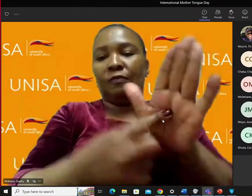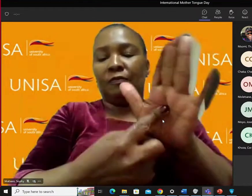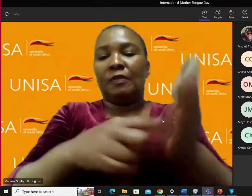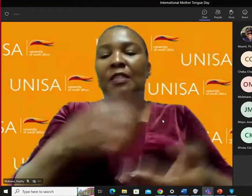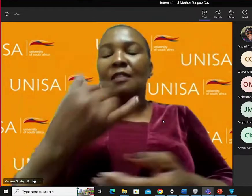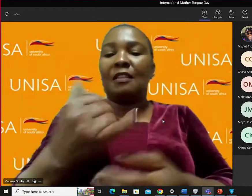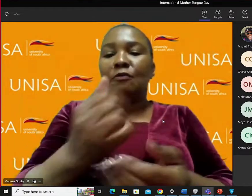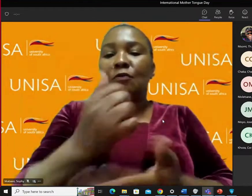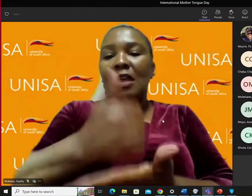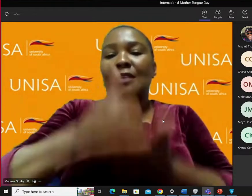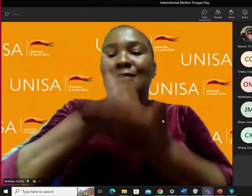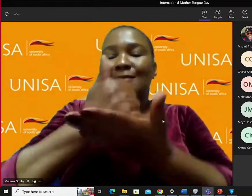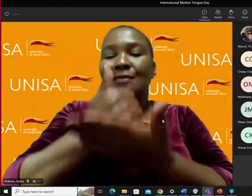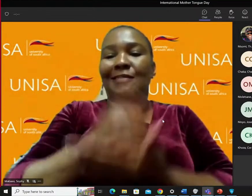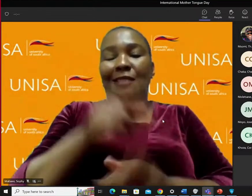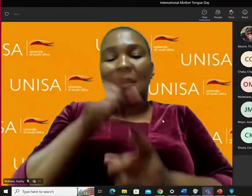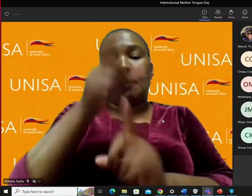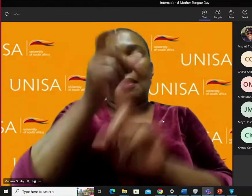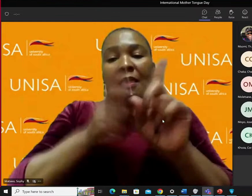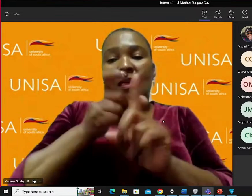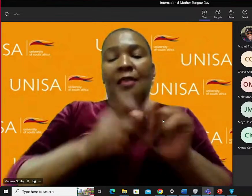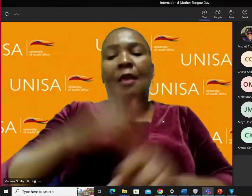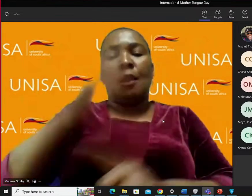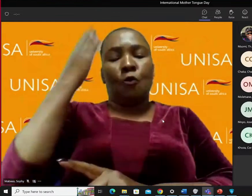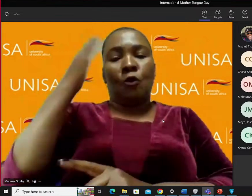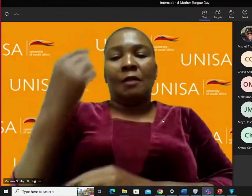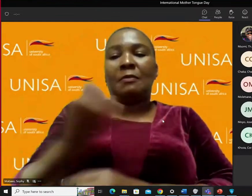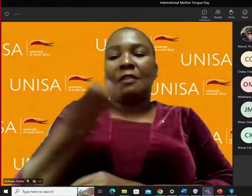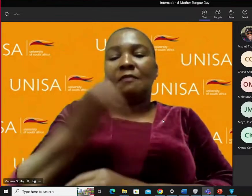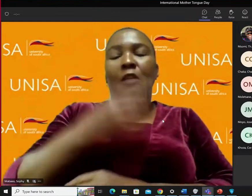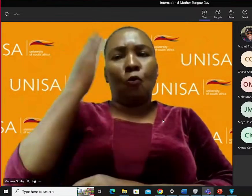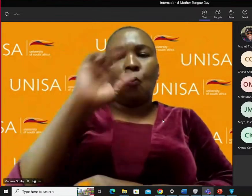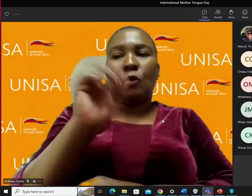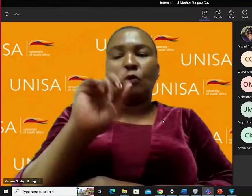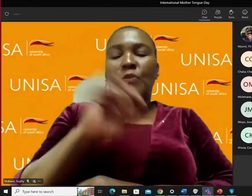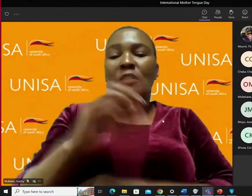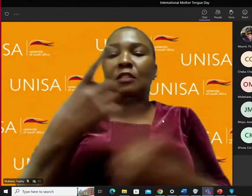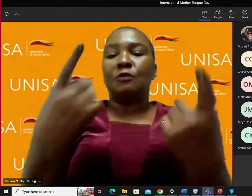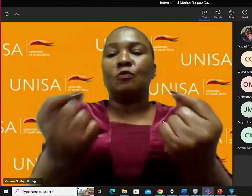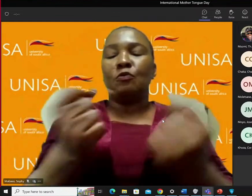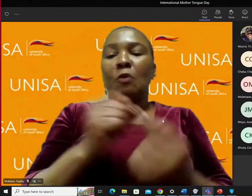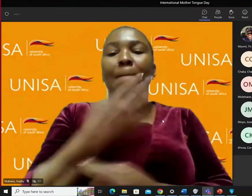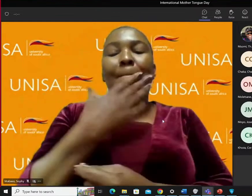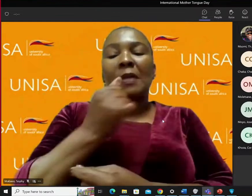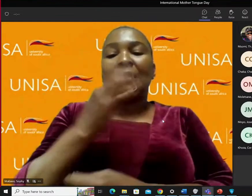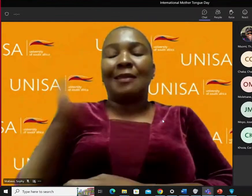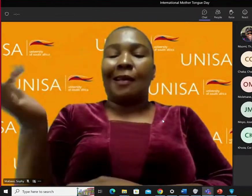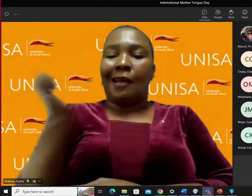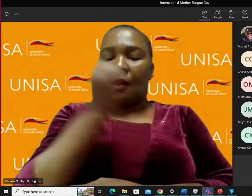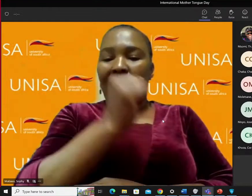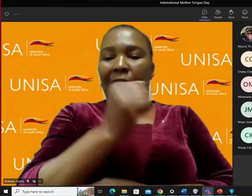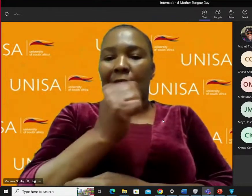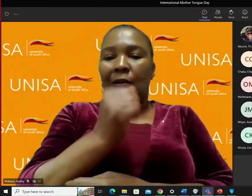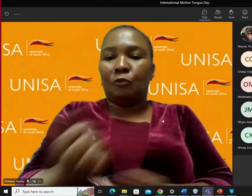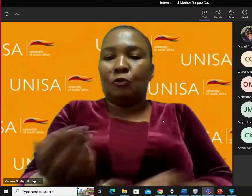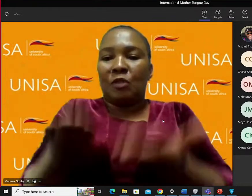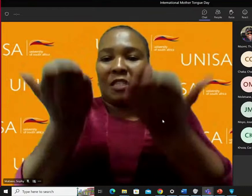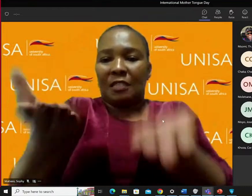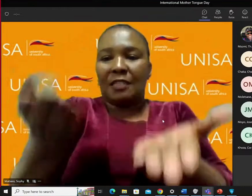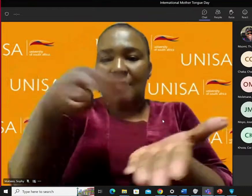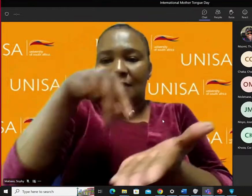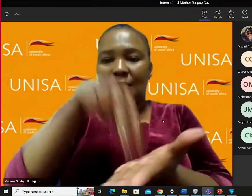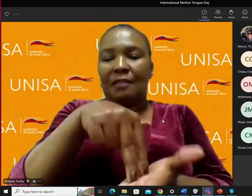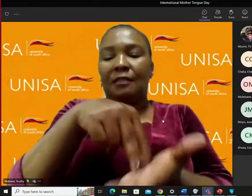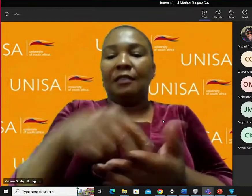they know themselves, they know what they're going to do. Please also come to the stage and take